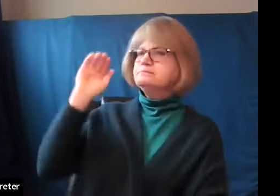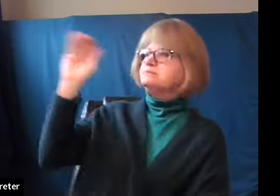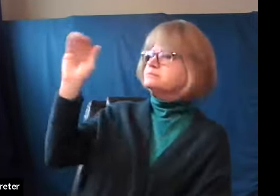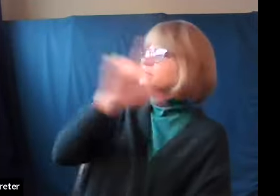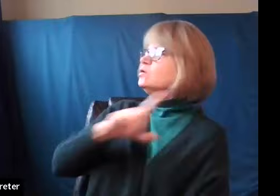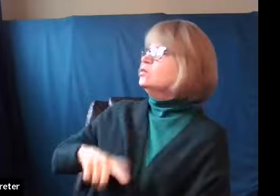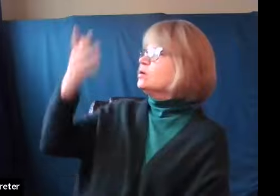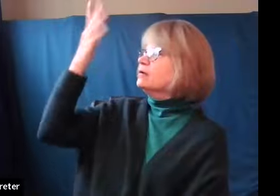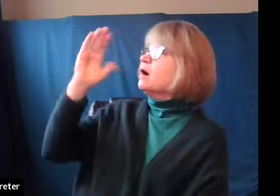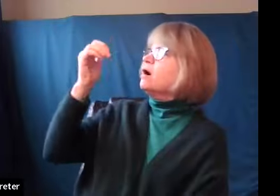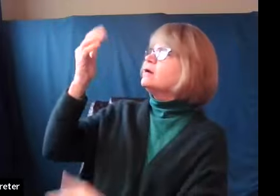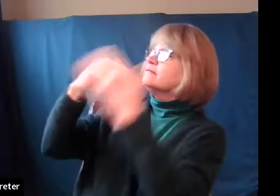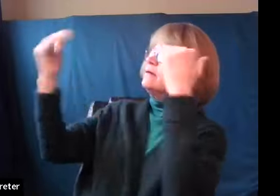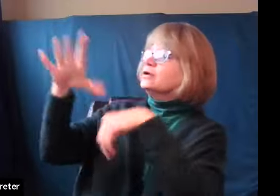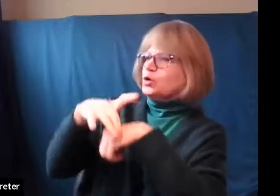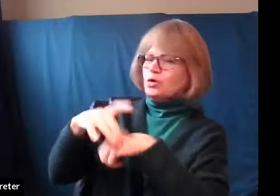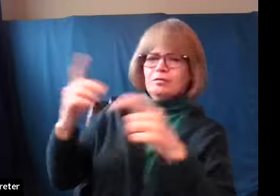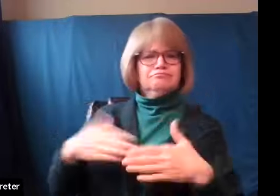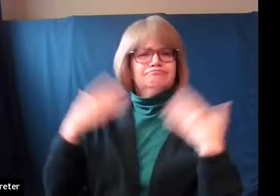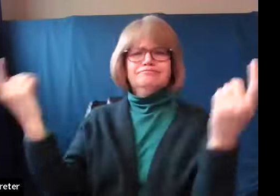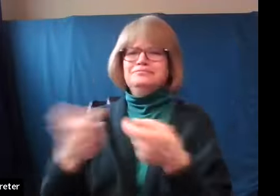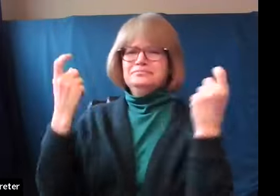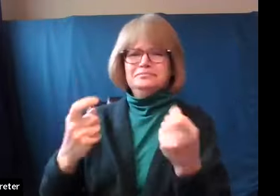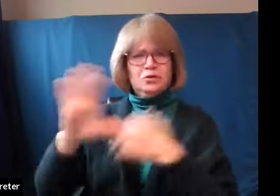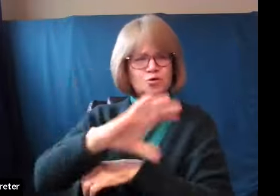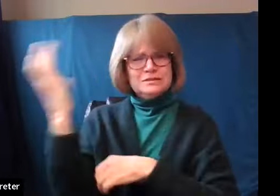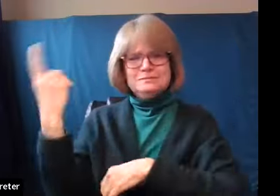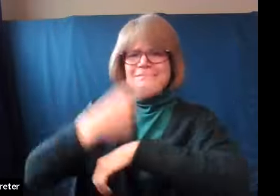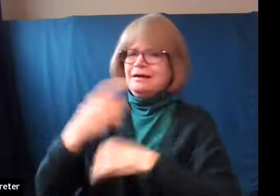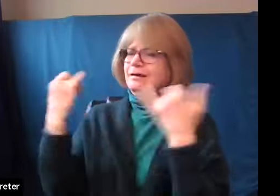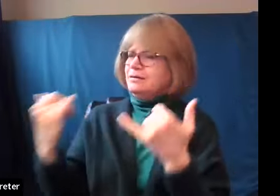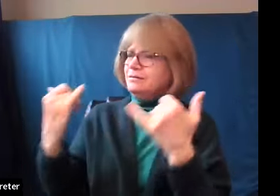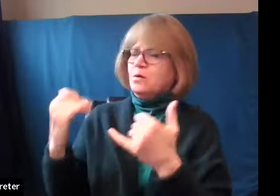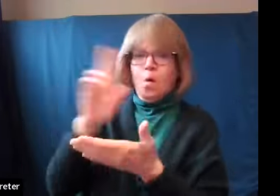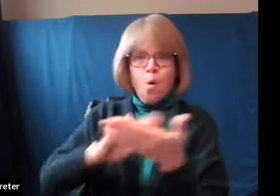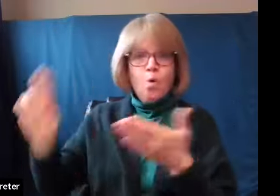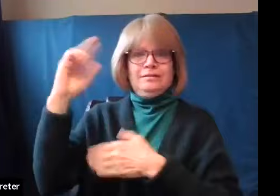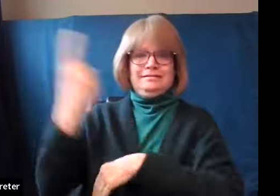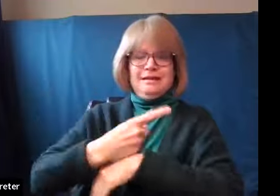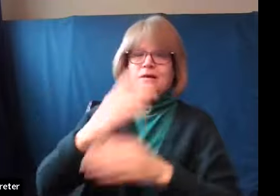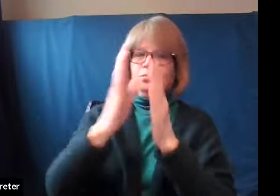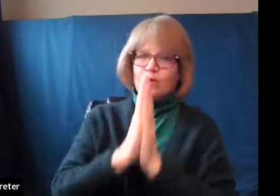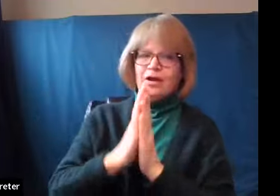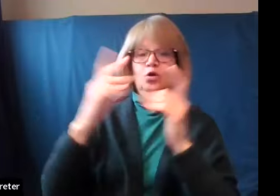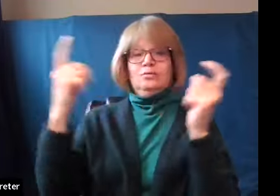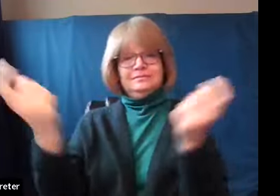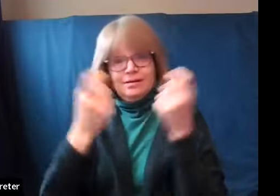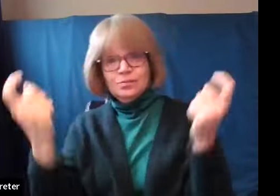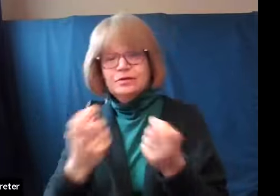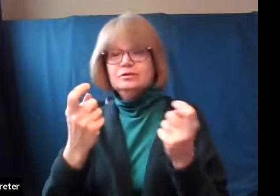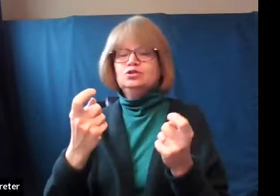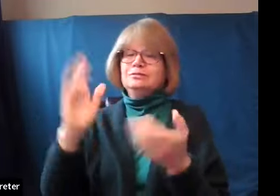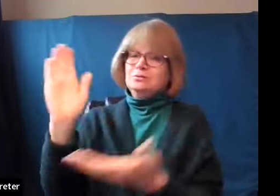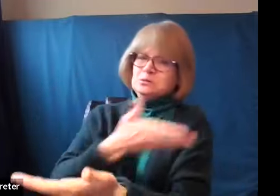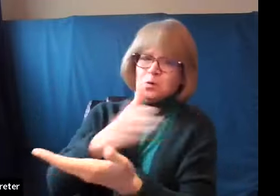Lord, God of heaven and earth, we rejoice on this Christmas day, this holy day of prayer and celebration